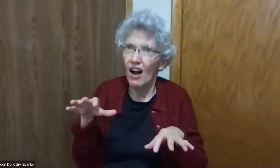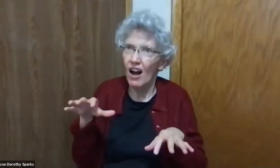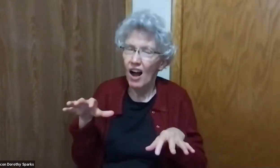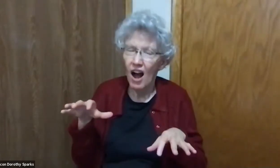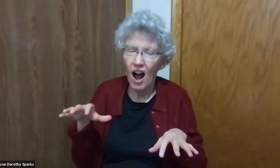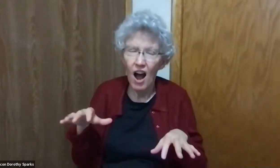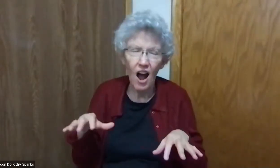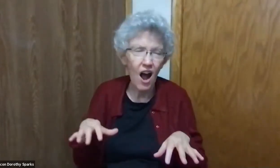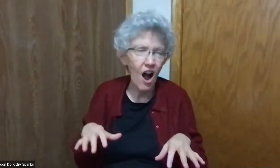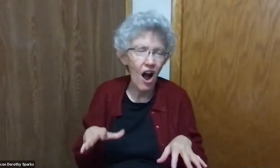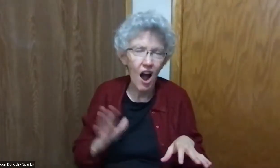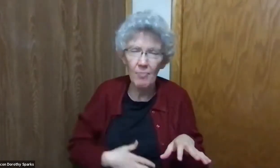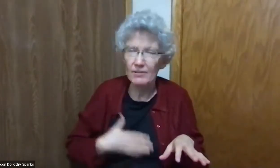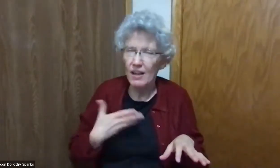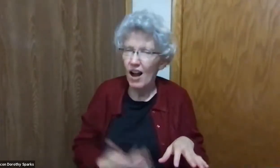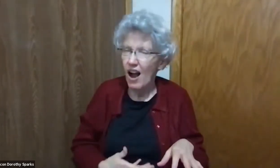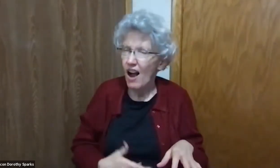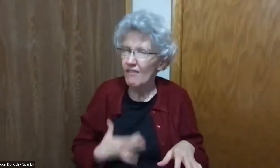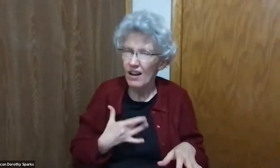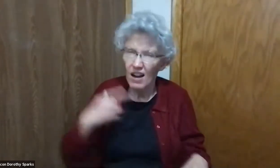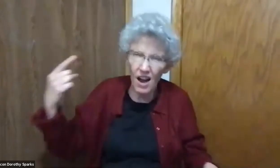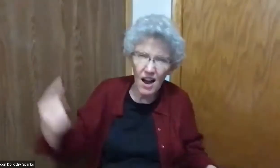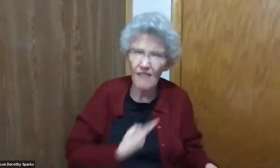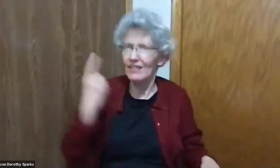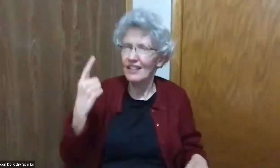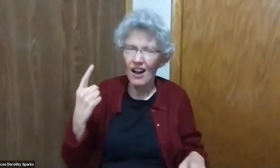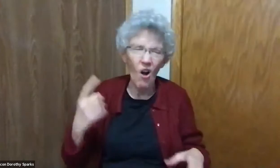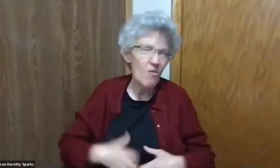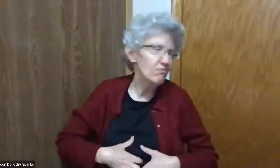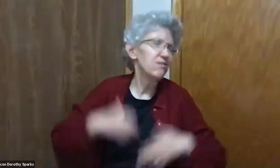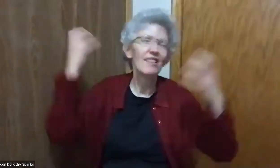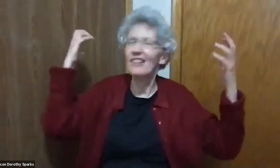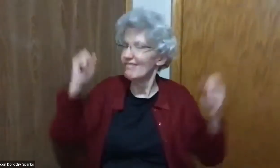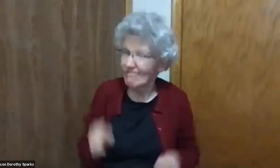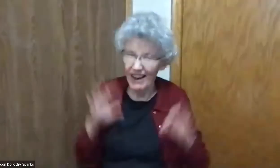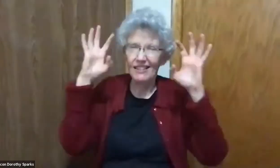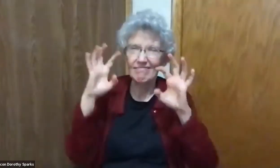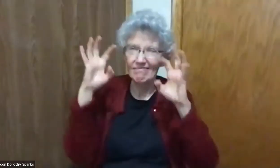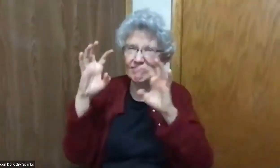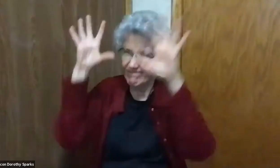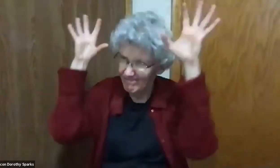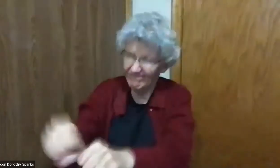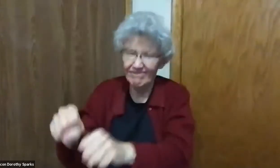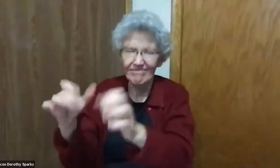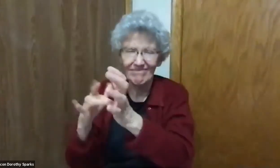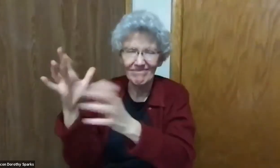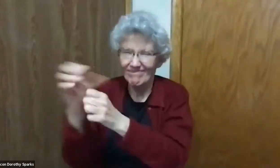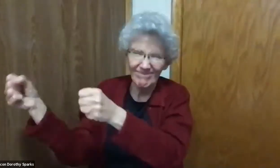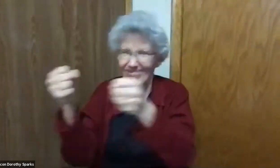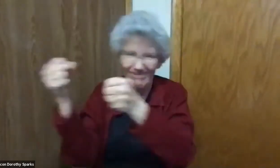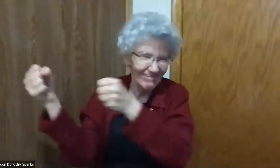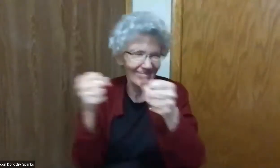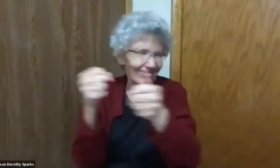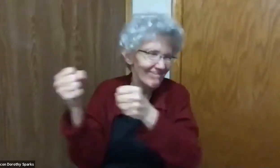When the people in the meeting place heard Jesus say this, they became so angry that they got